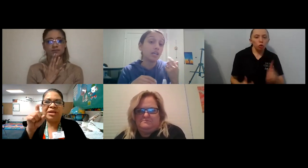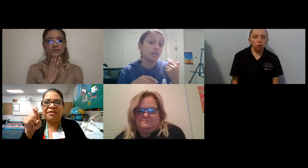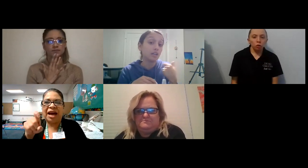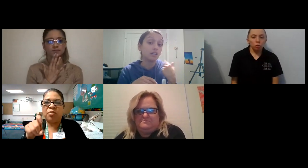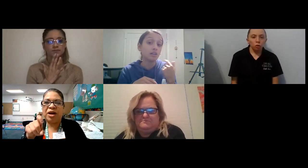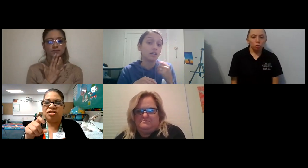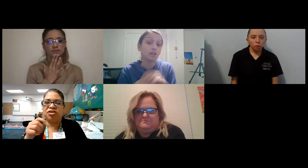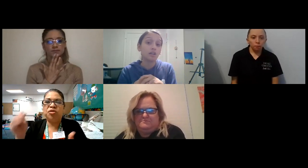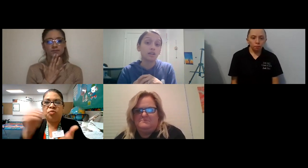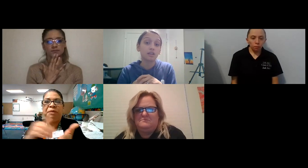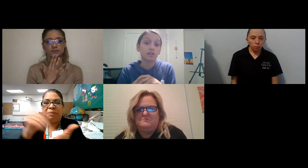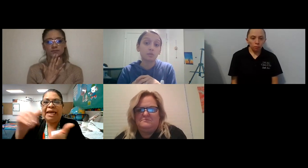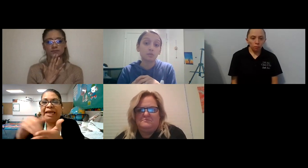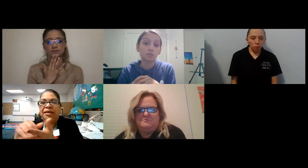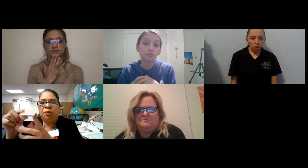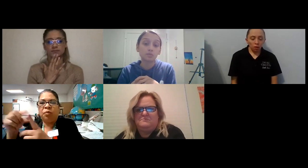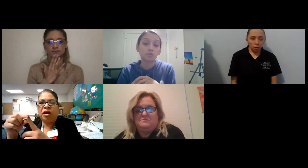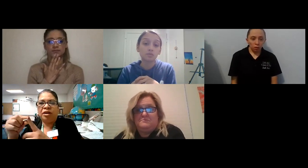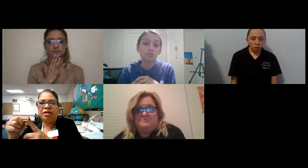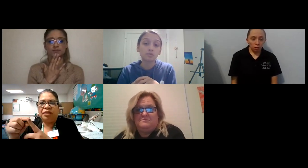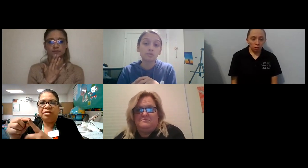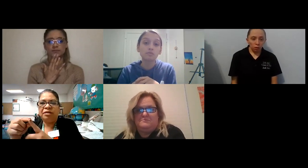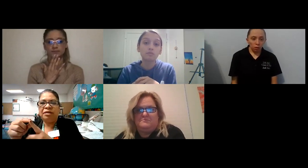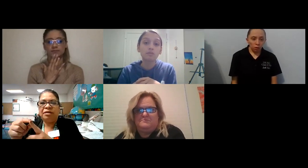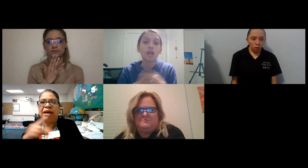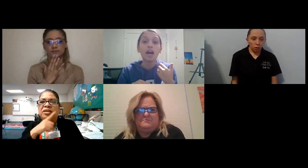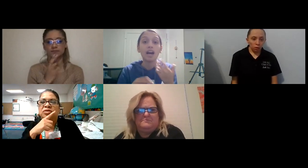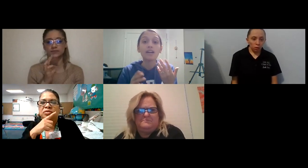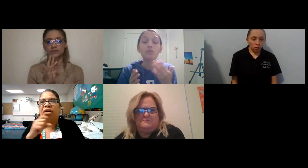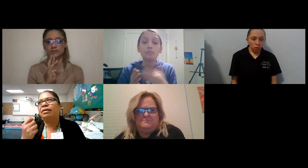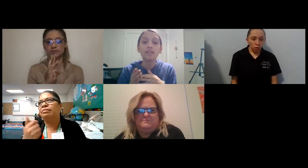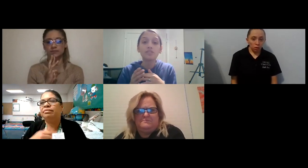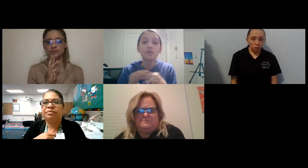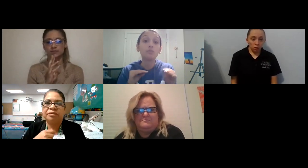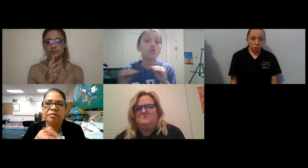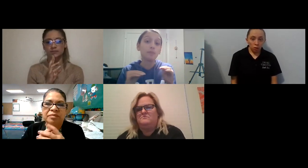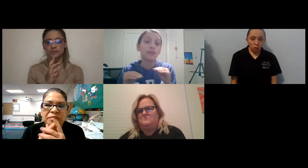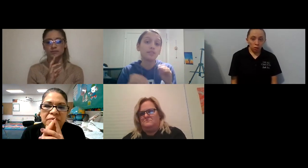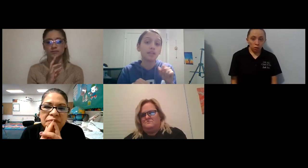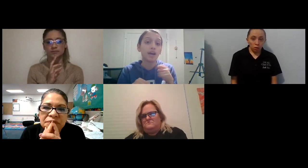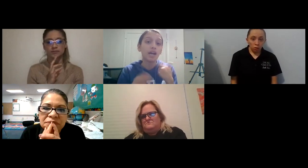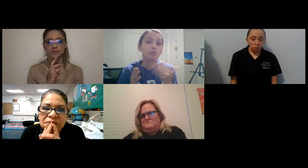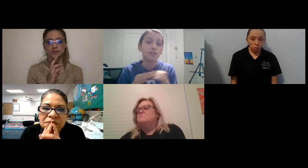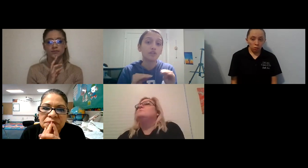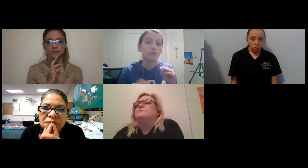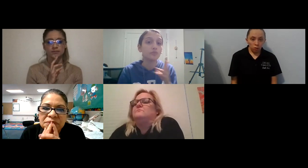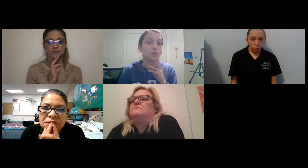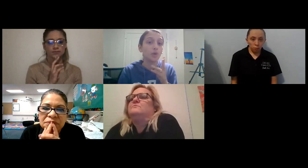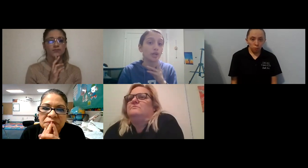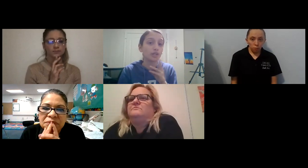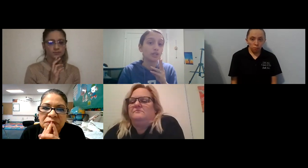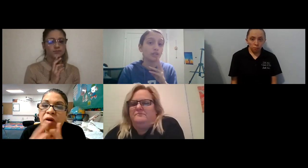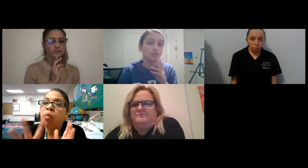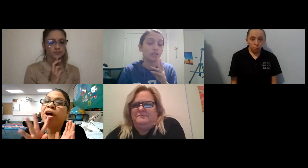I always have I- that question. Do you repeat the word? Like I repeat the movement. Yeah, I repeat the